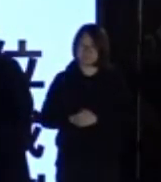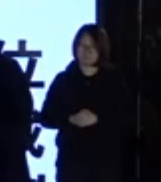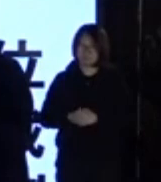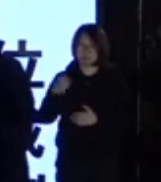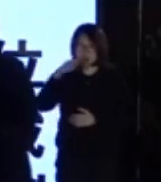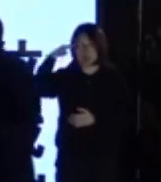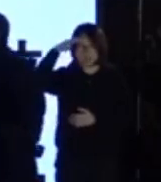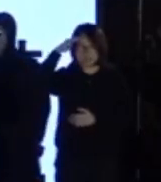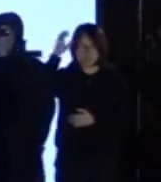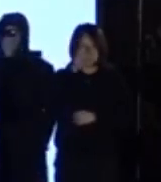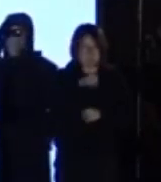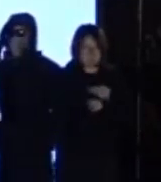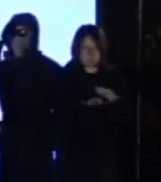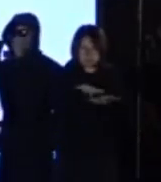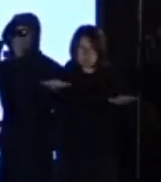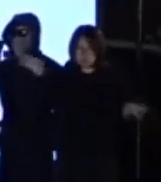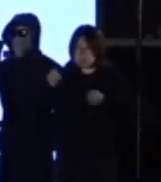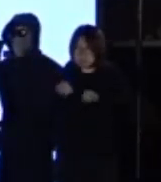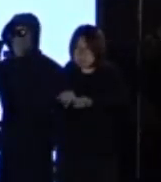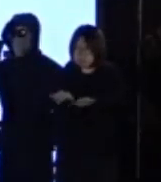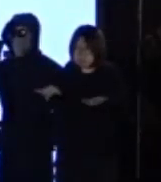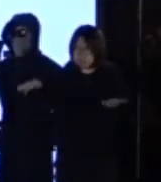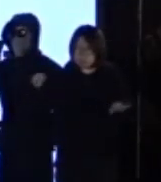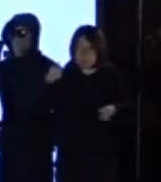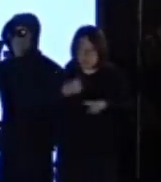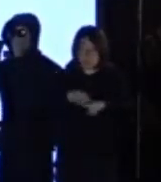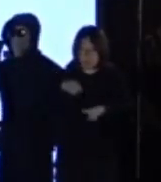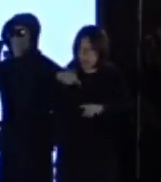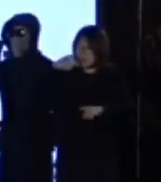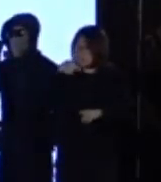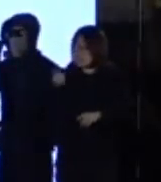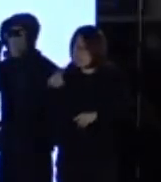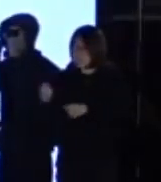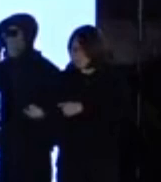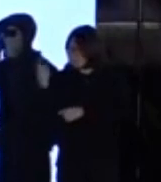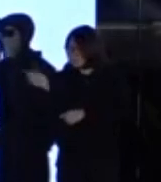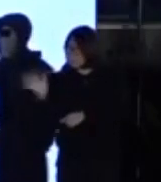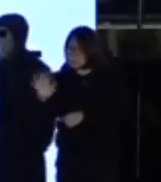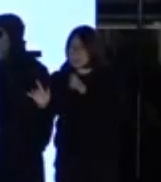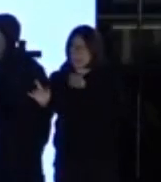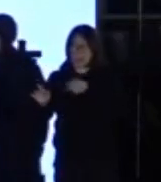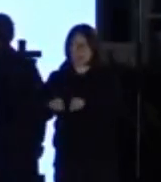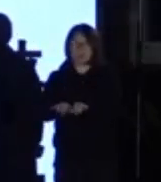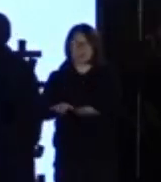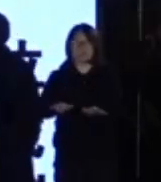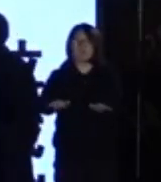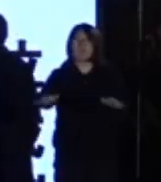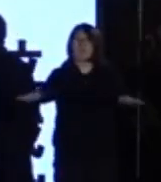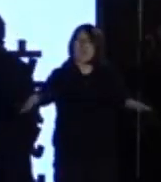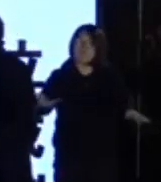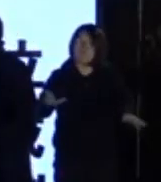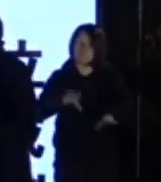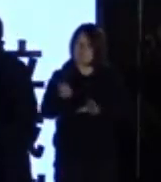Kong, firing hundreds of canisters at time. Even if residents do not leave their home, tear gas still finds its way